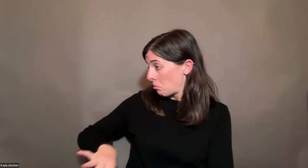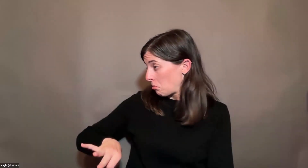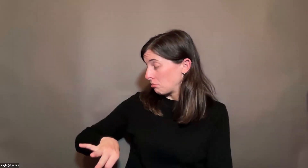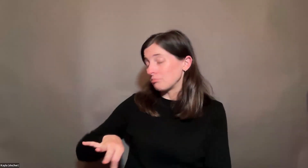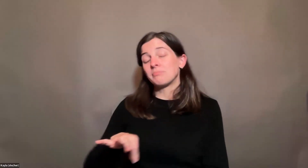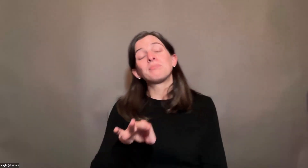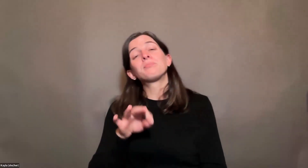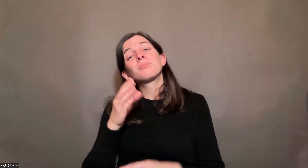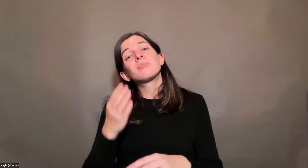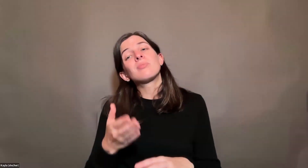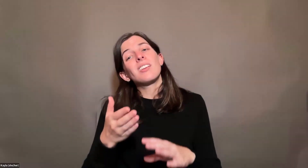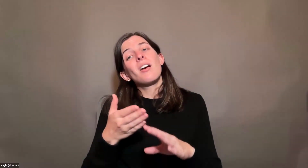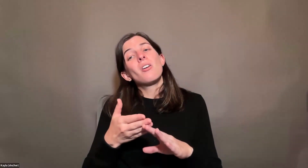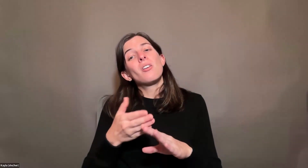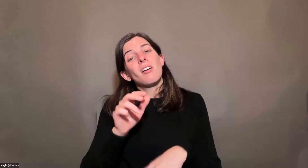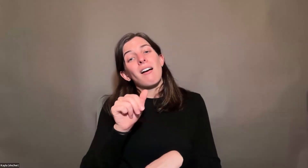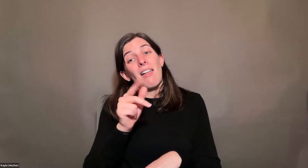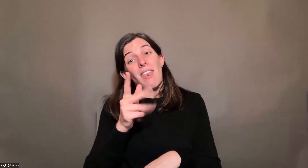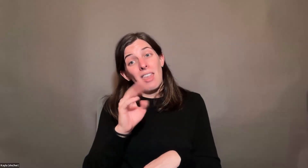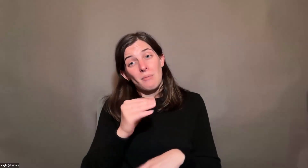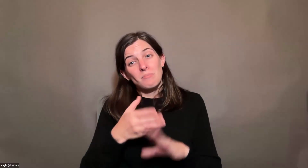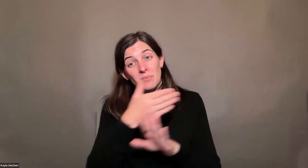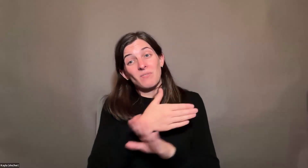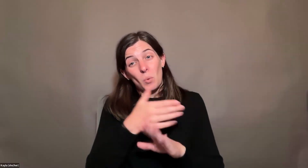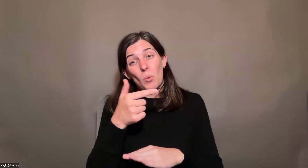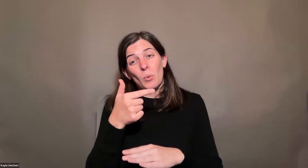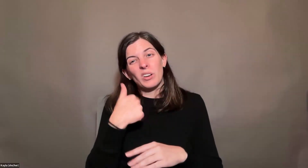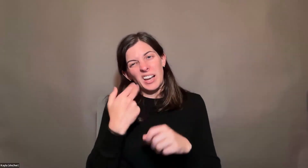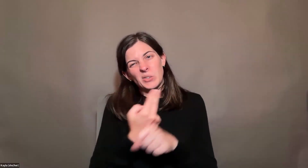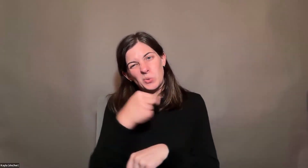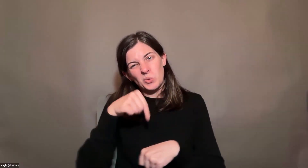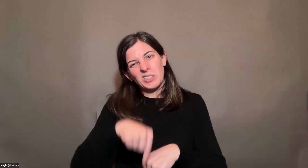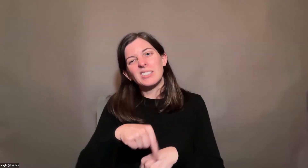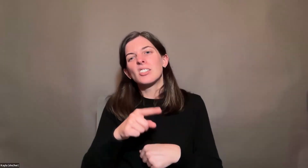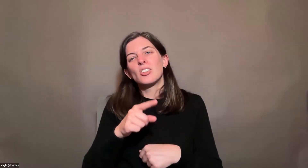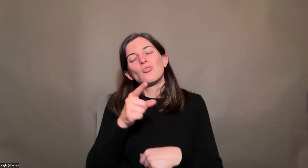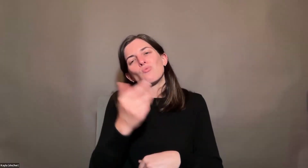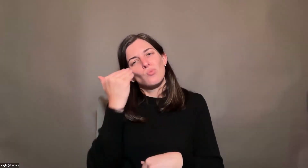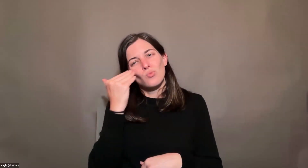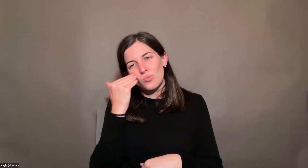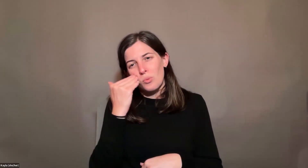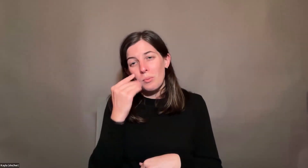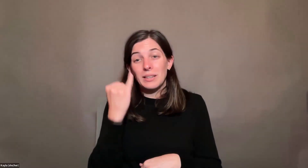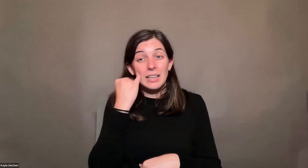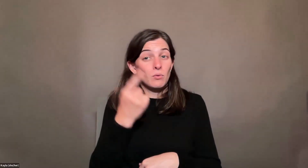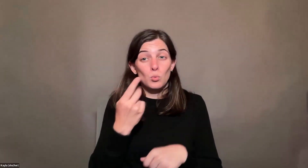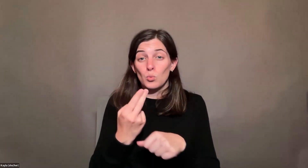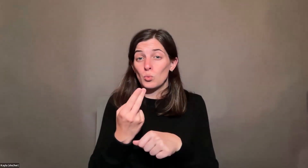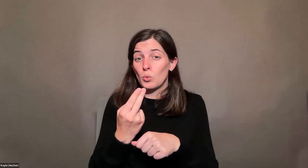Before using AI, I always suggest you know it, because if you are asking AI regarding some